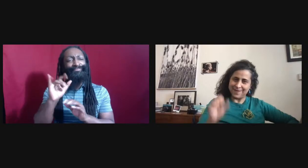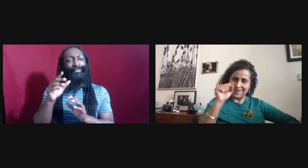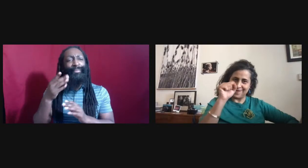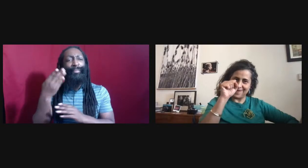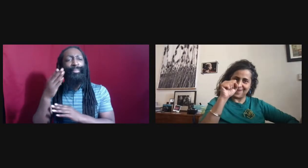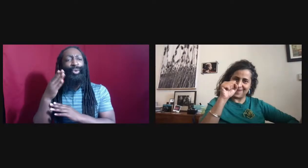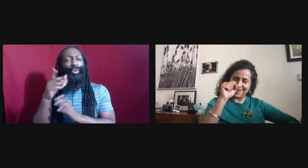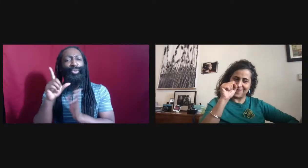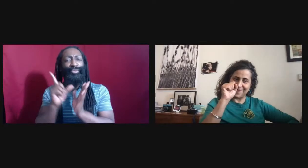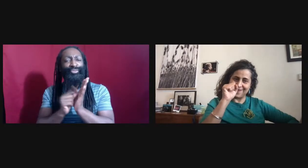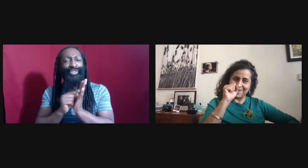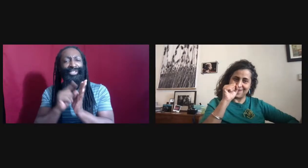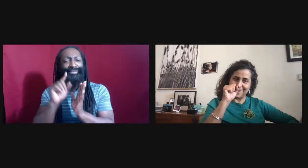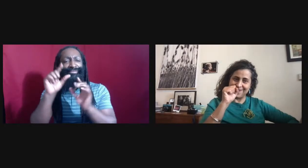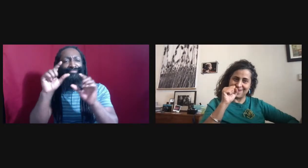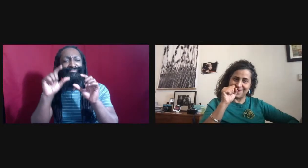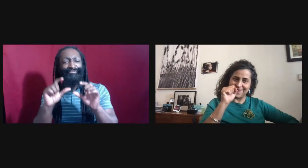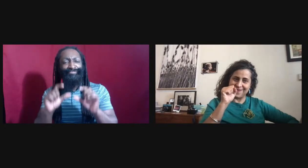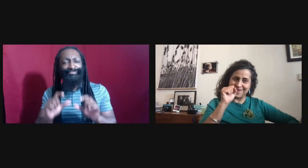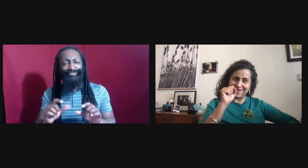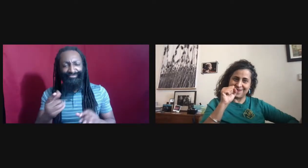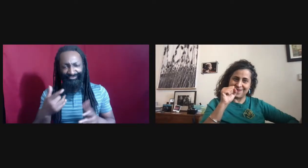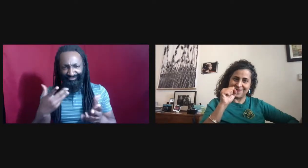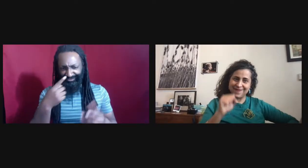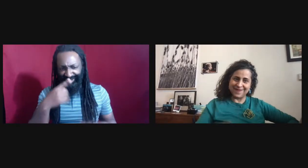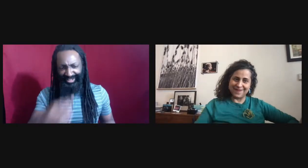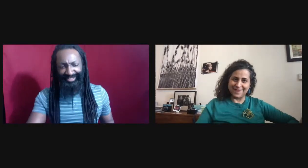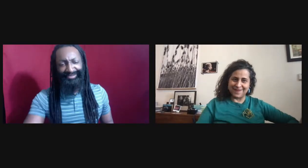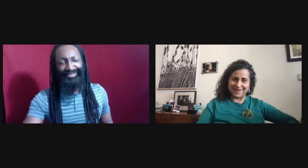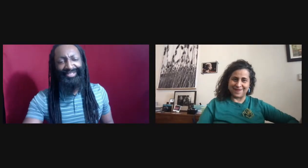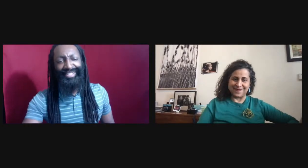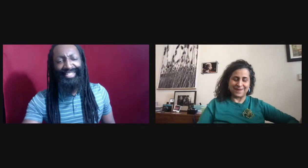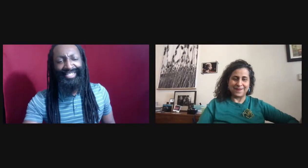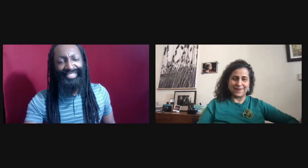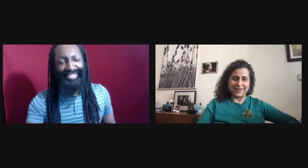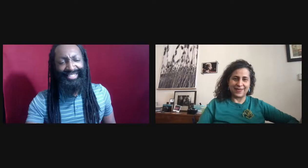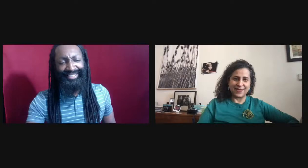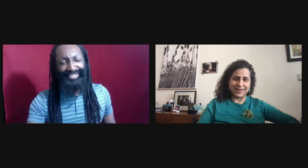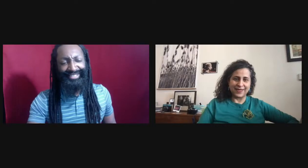I'm just going to show, kind of get a taste, you know, the blueprint of your art.